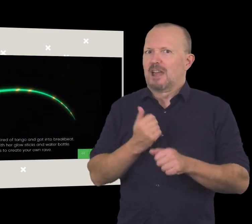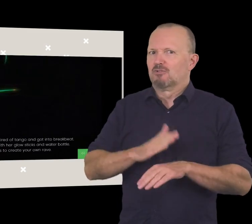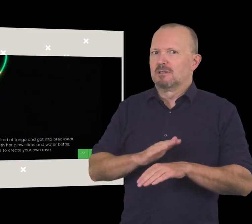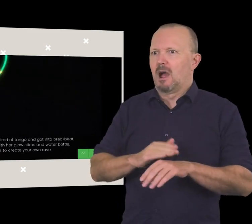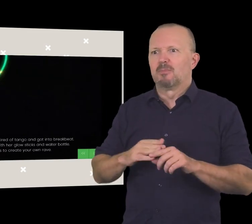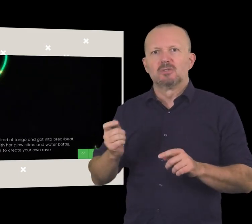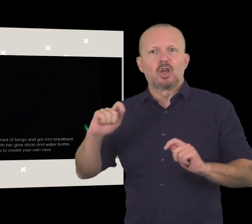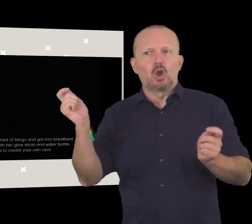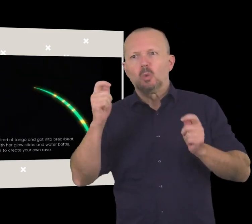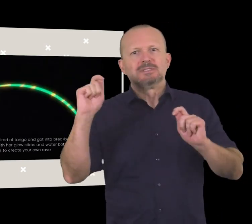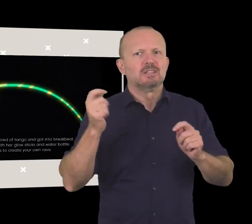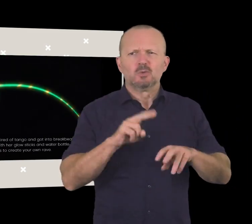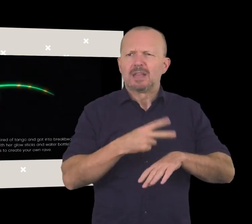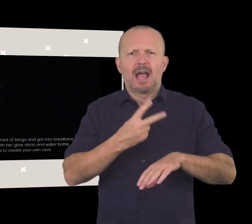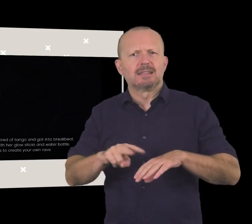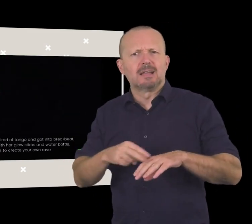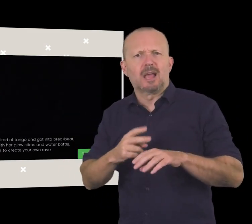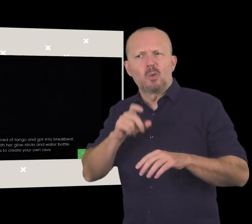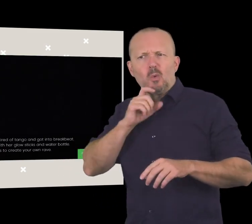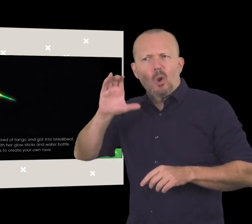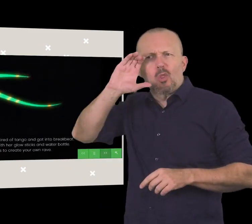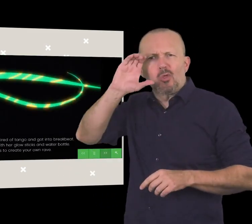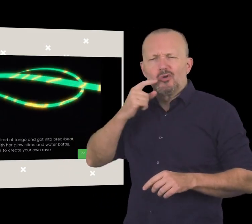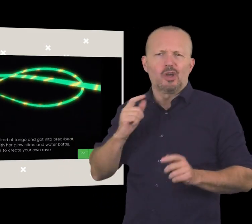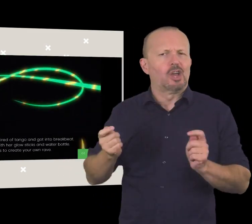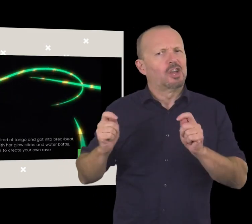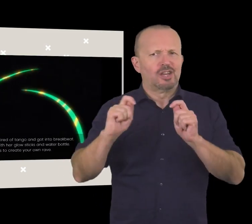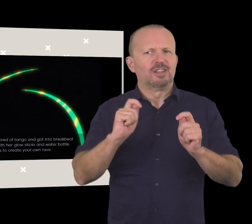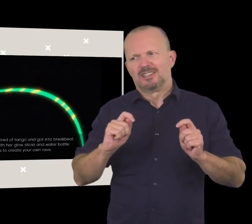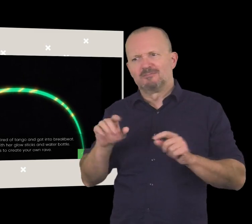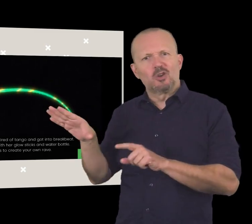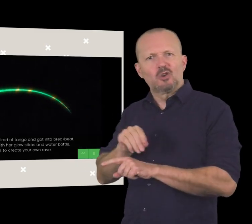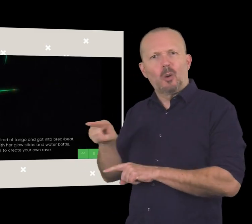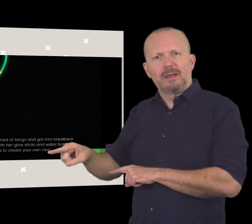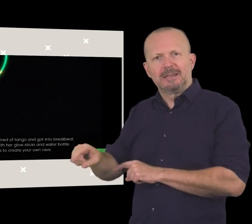favourite wave. And it says,